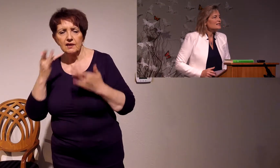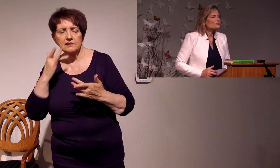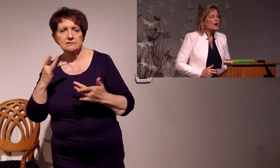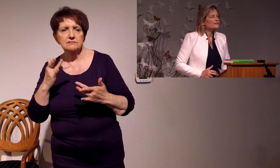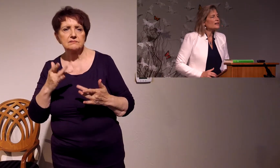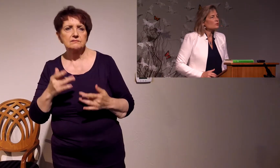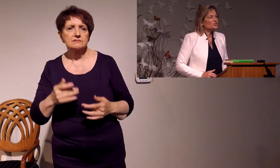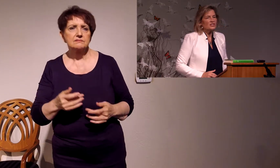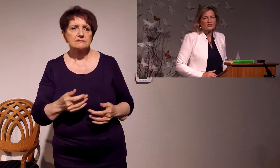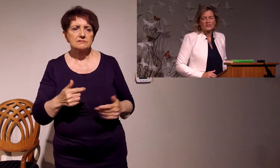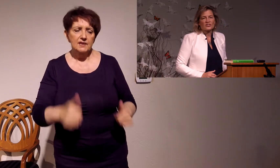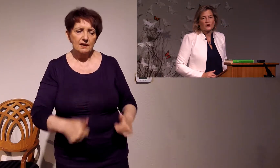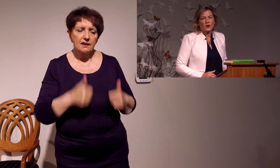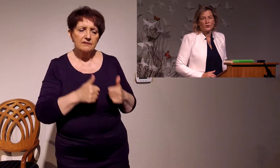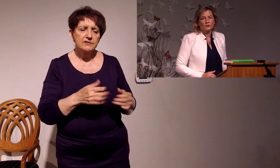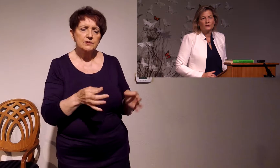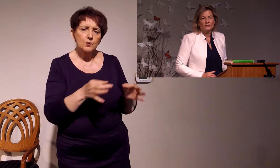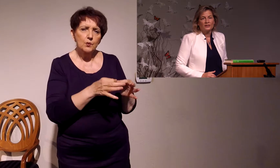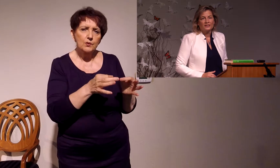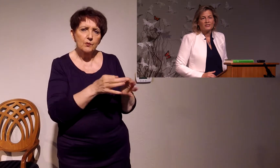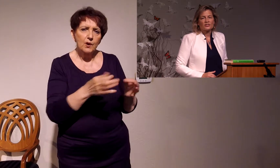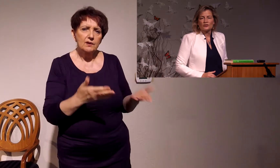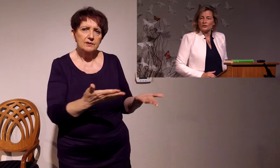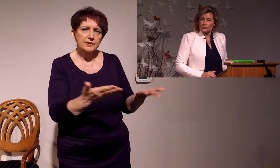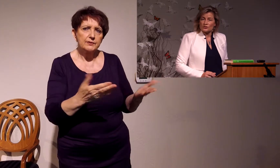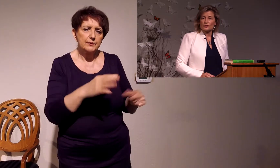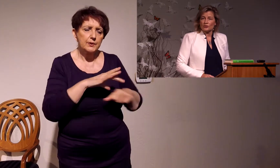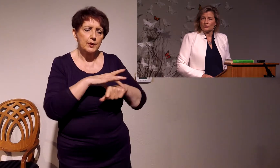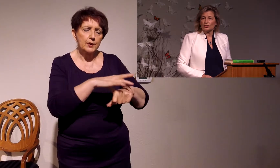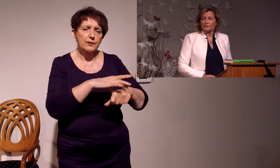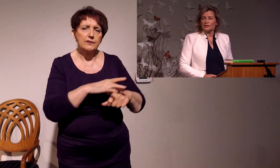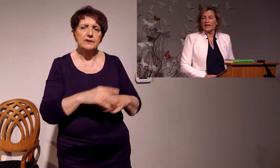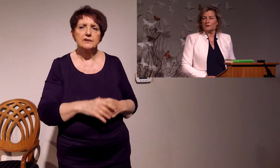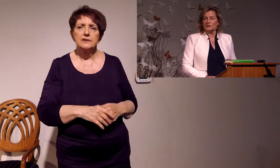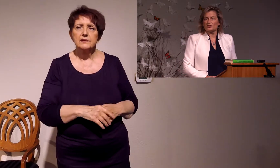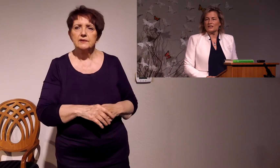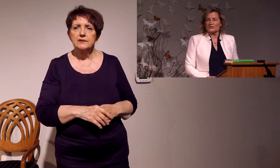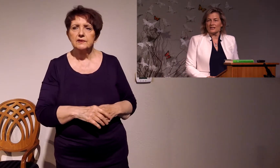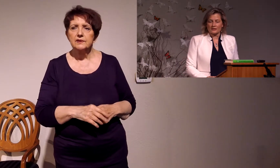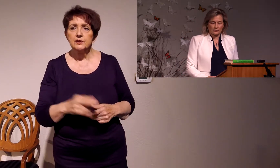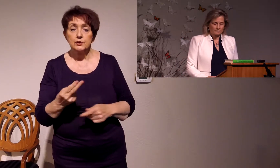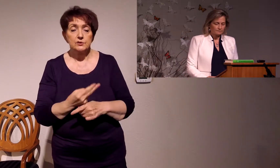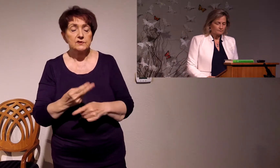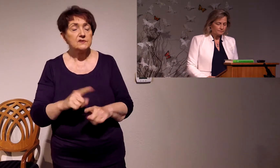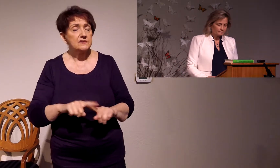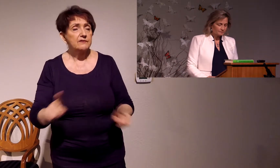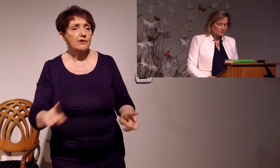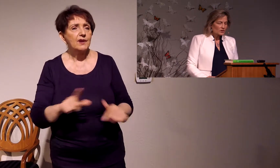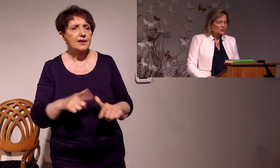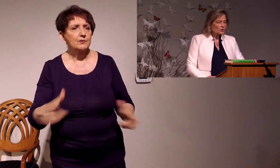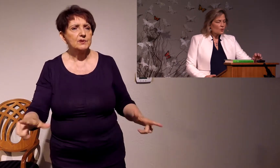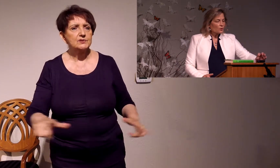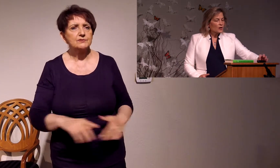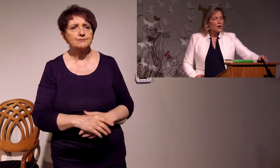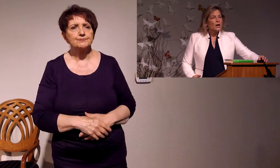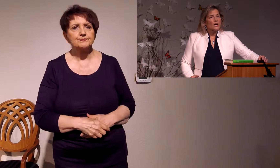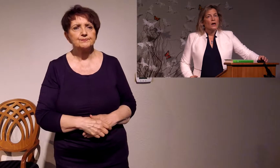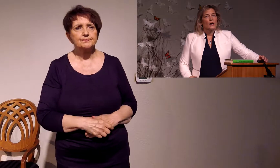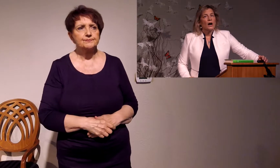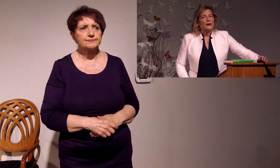See, he's right there with Jen Cicero. He just uses a little different language, doesn't he?